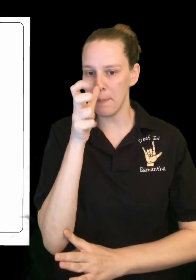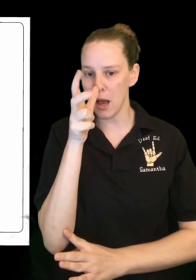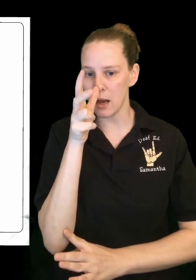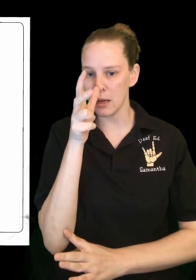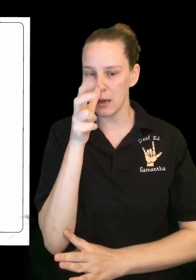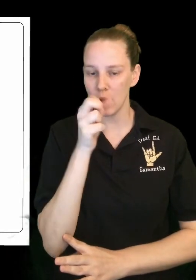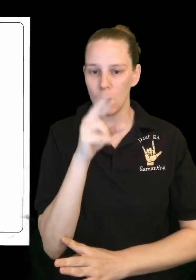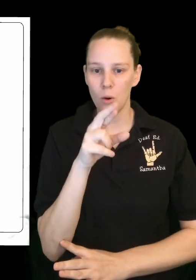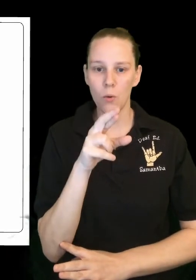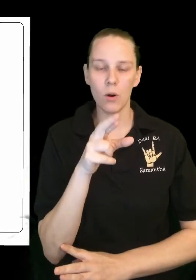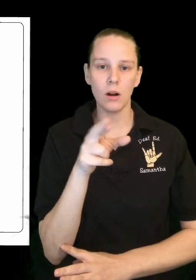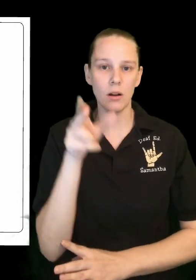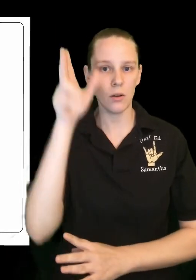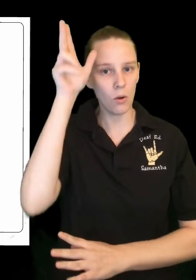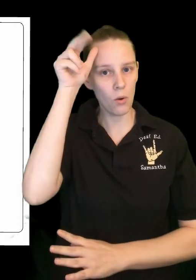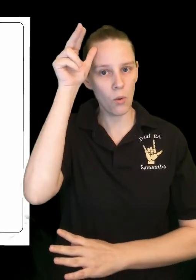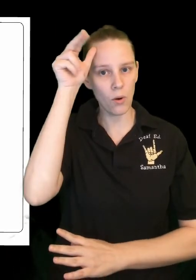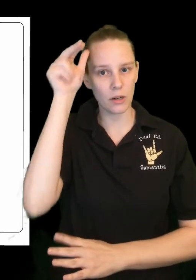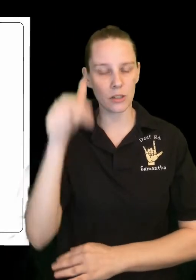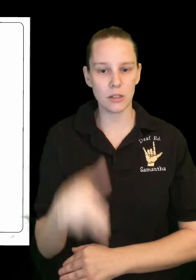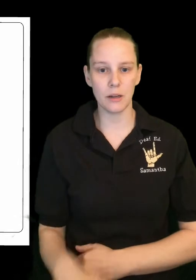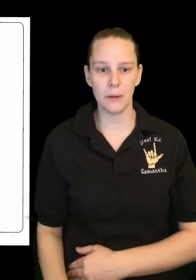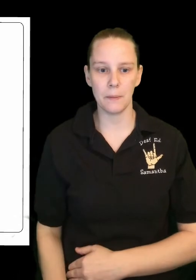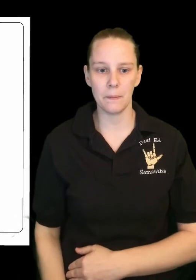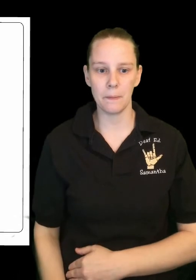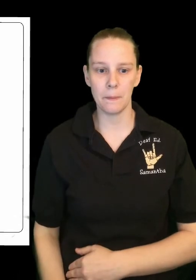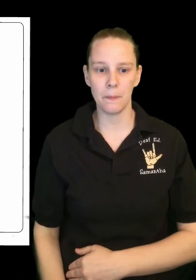bug, or a horse.